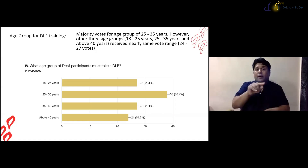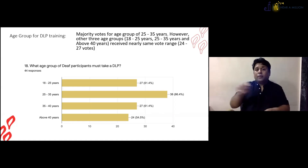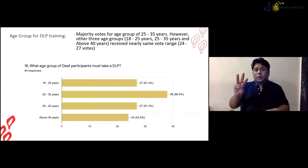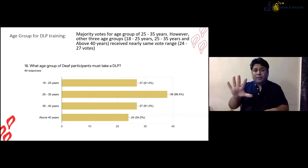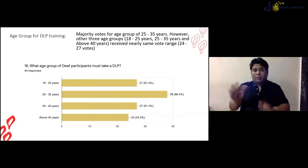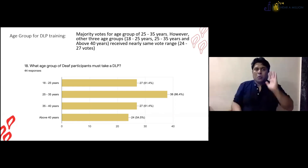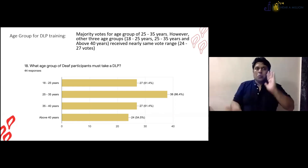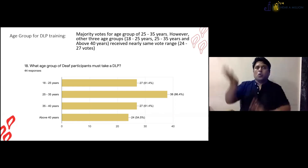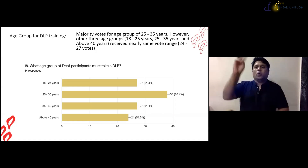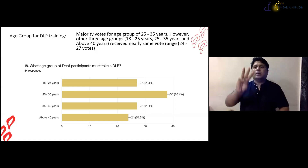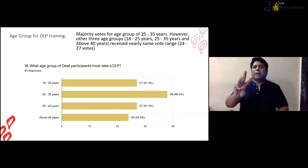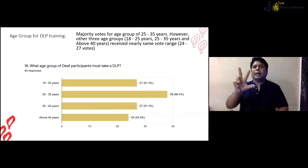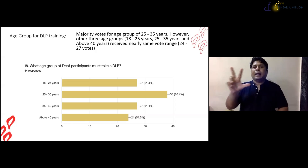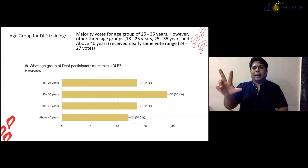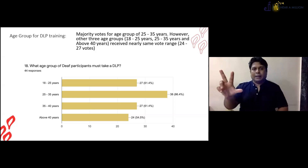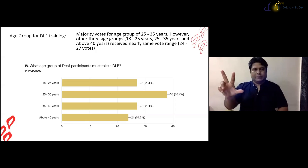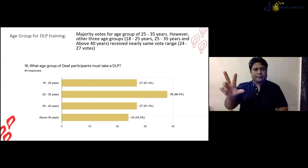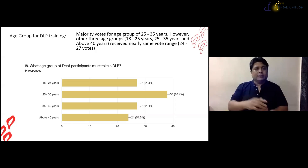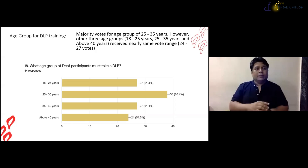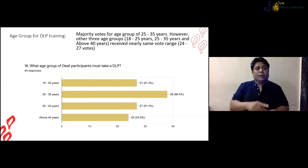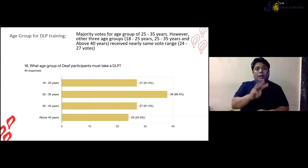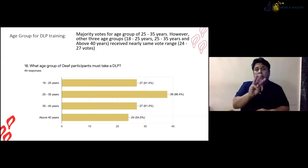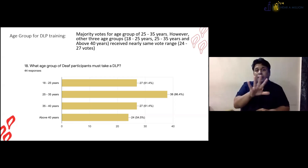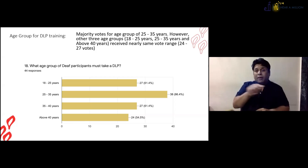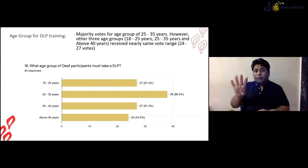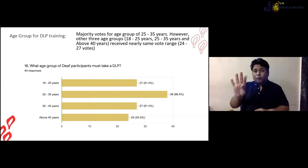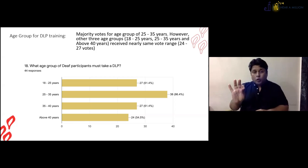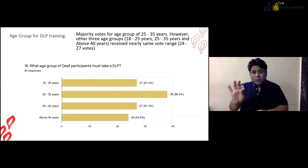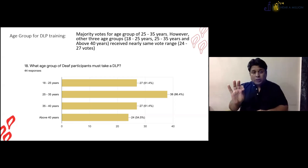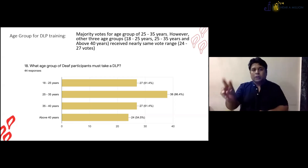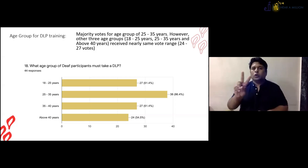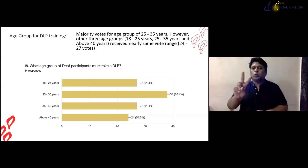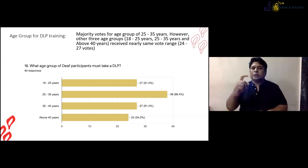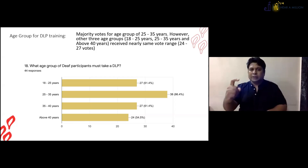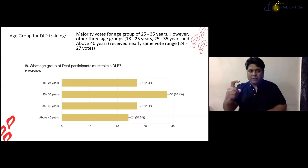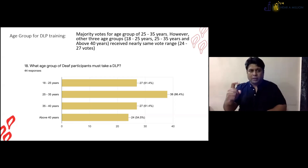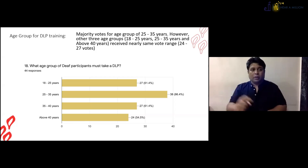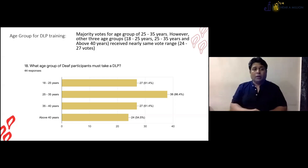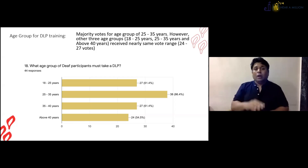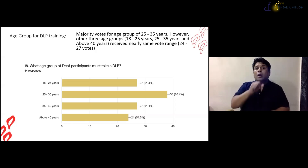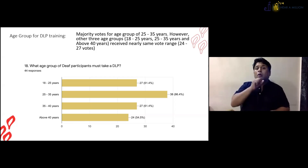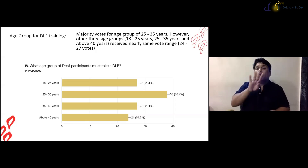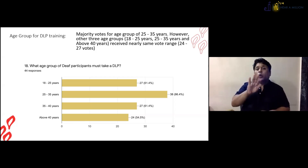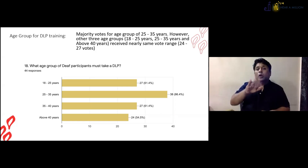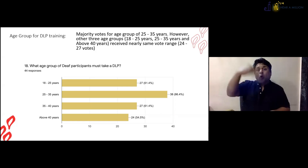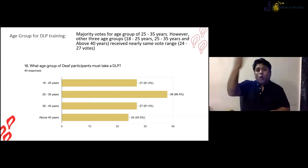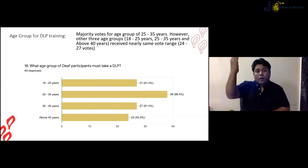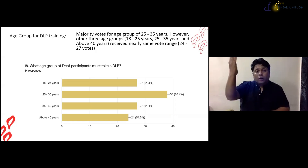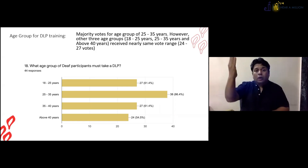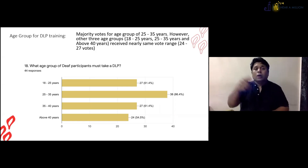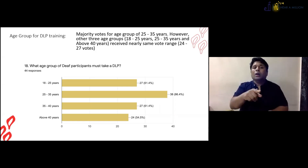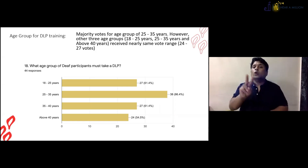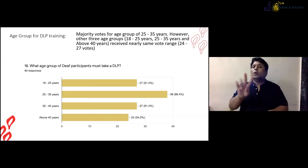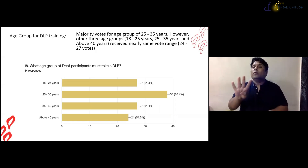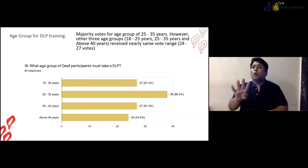that. 25 to 35, mostly people said that. 38. 35 to 40,